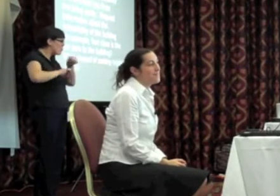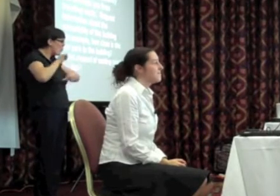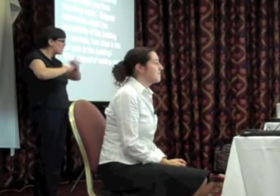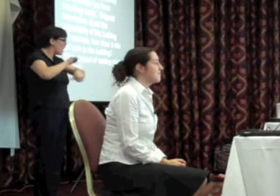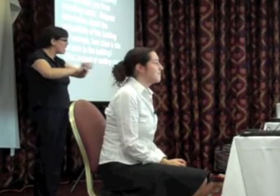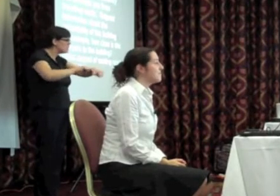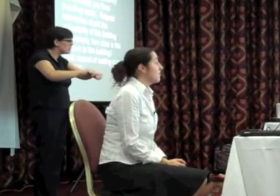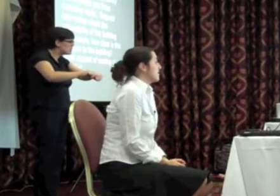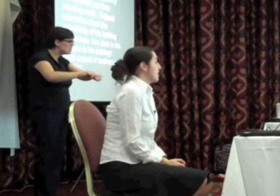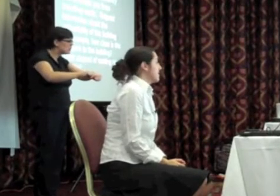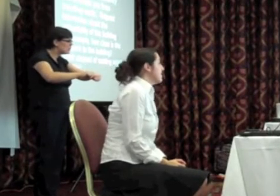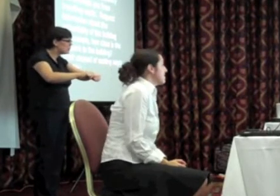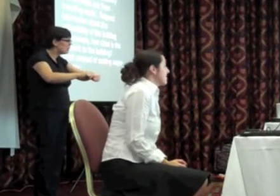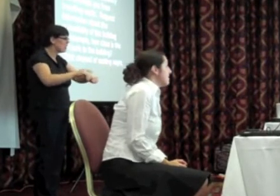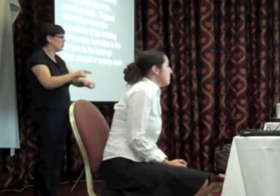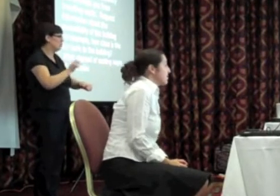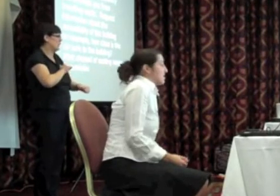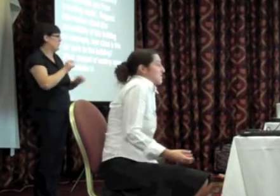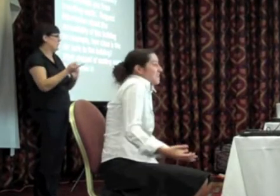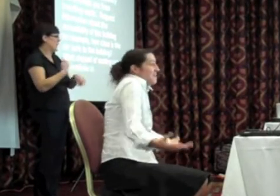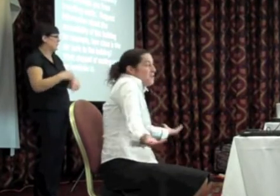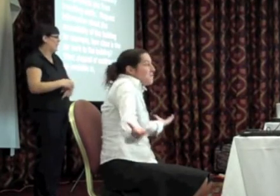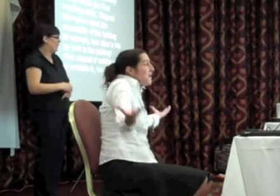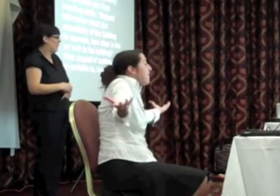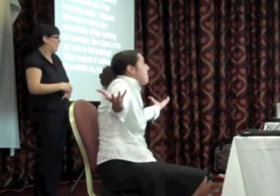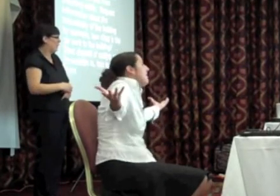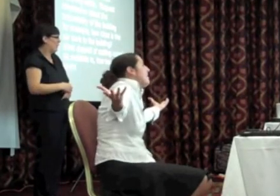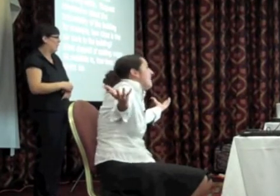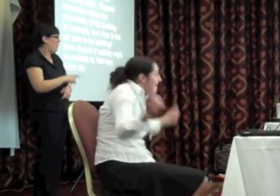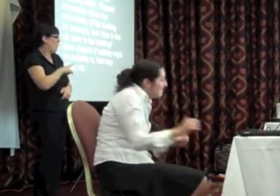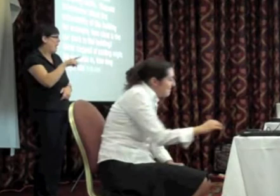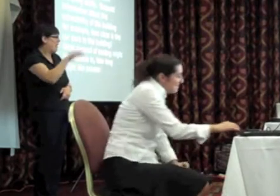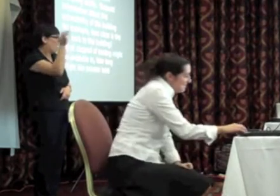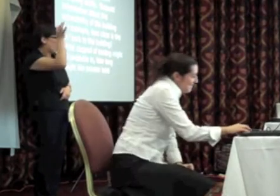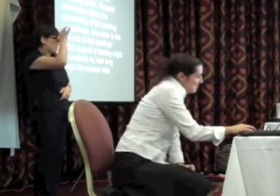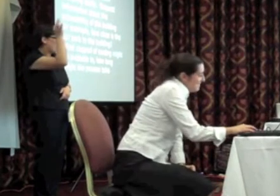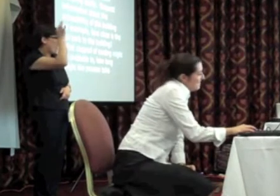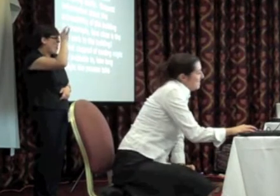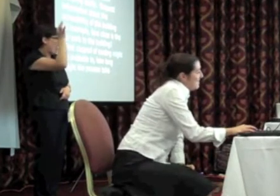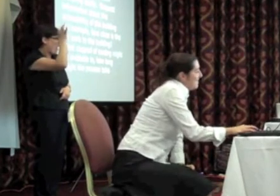take? Don't expect an answer because they know nothing.